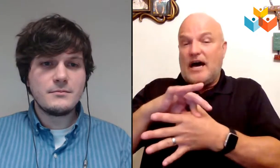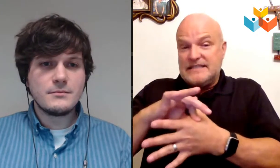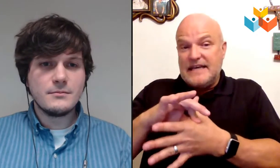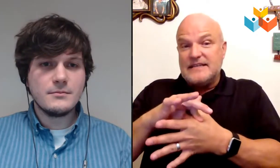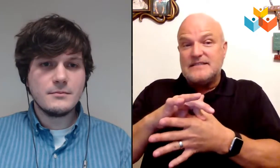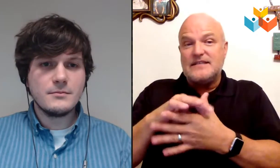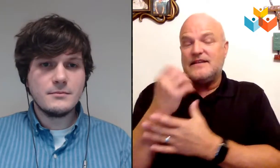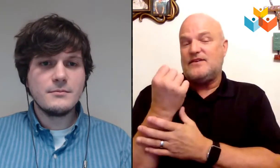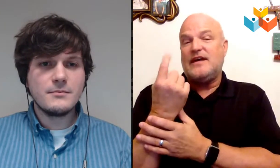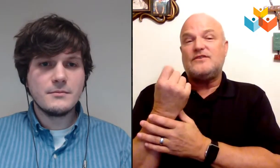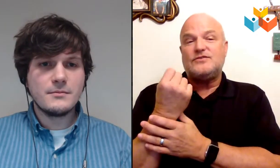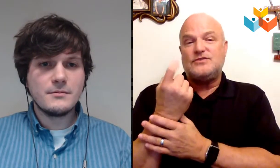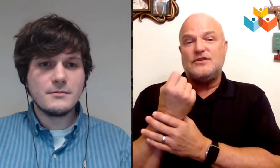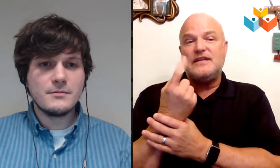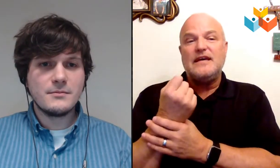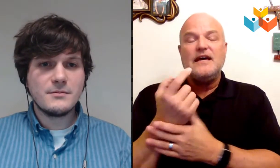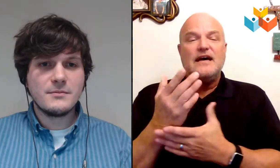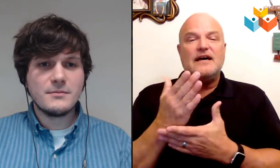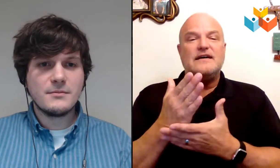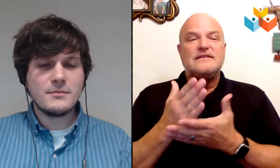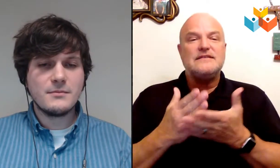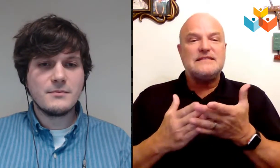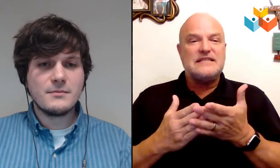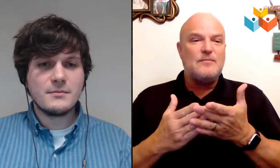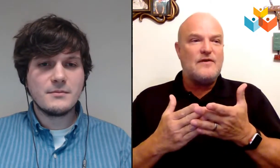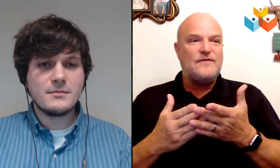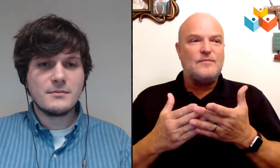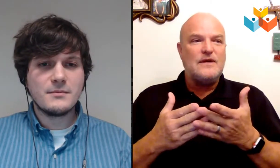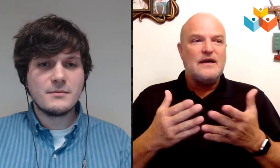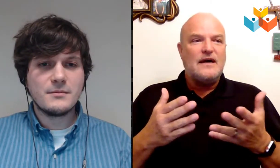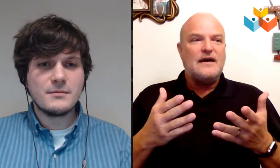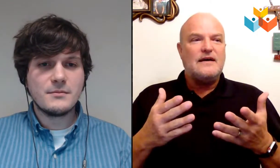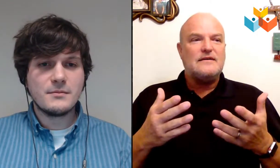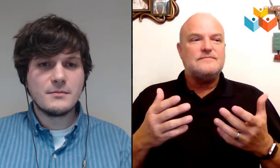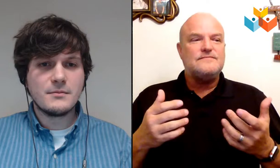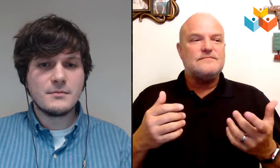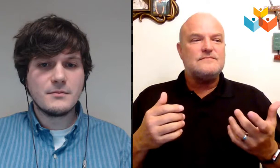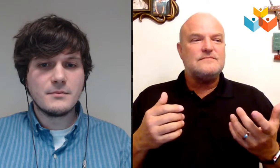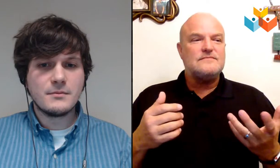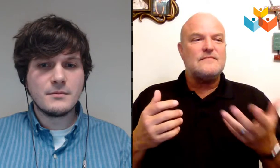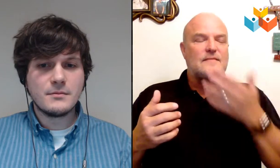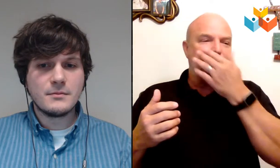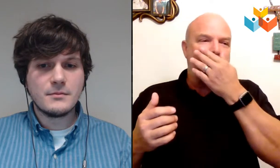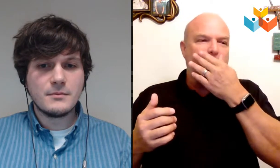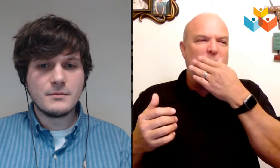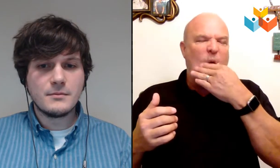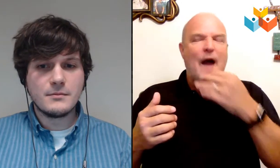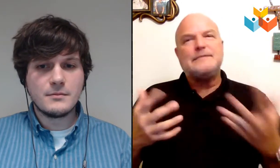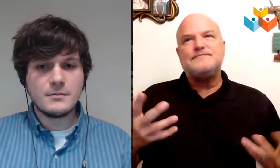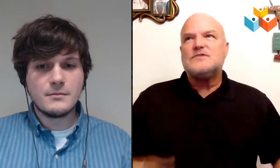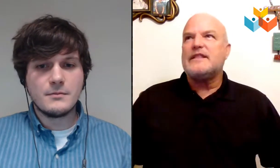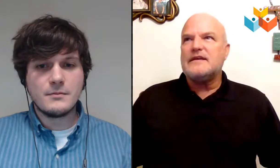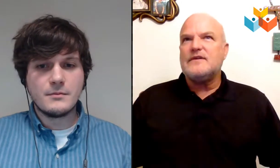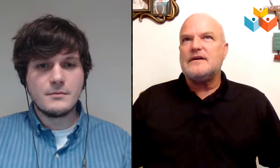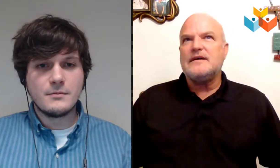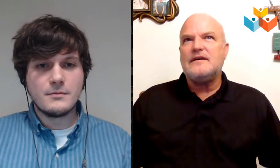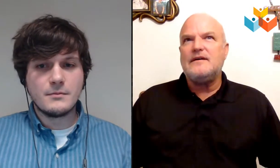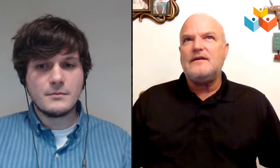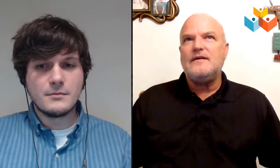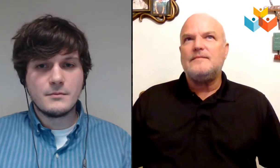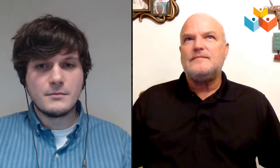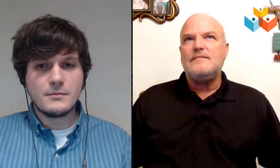Usually in context, they're understood. Some of them, I'm trying to think